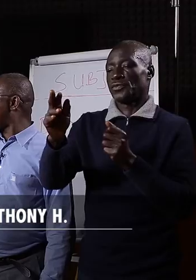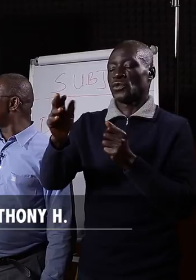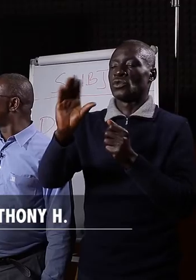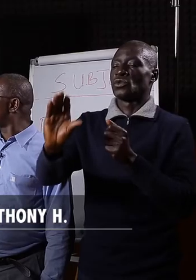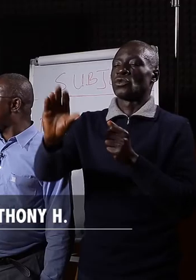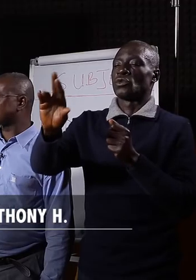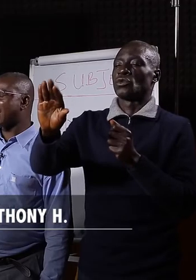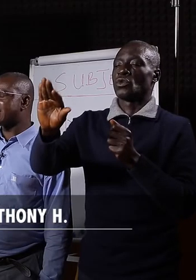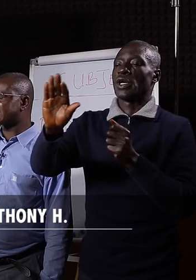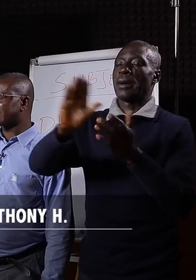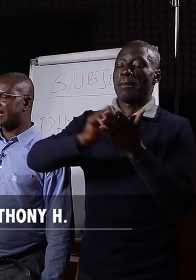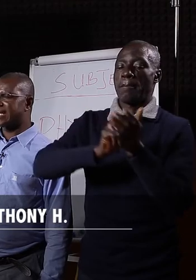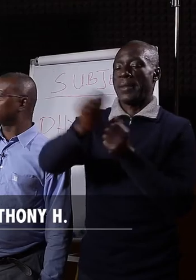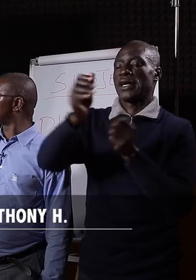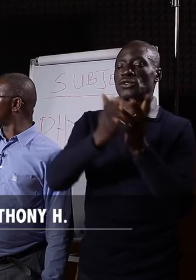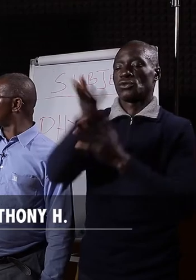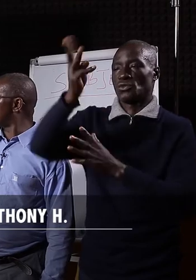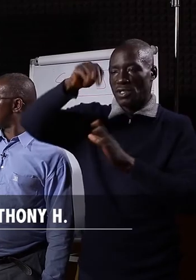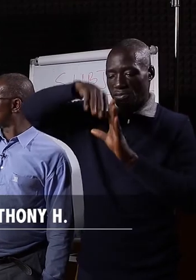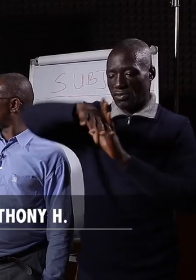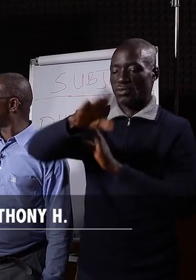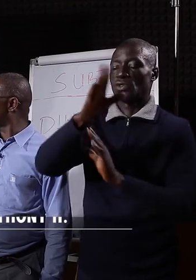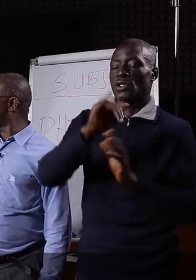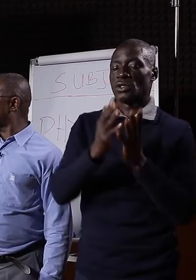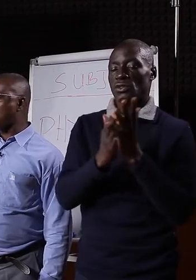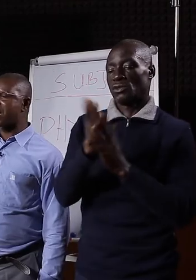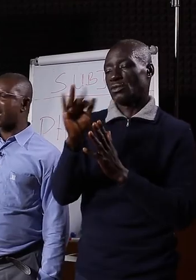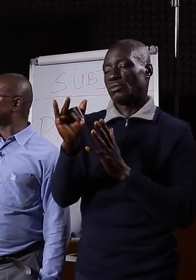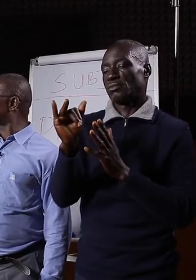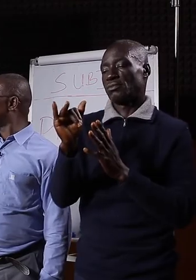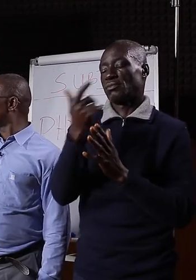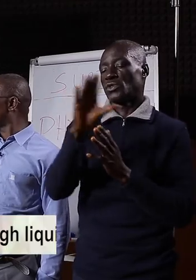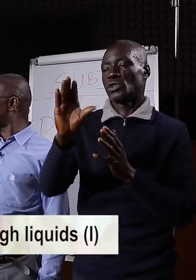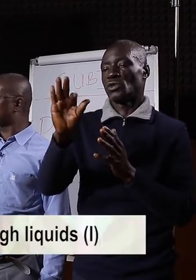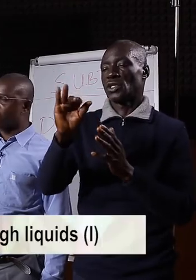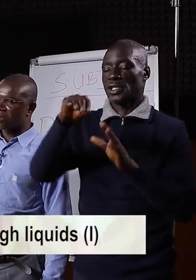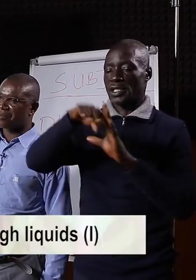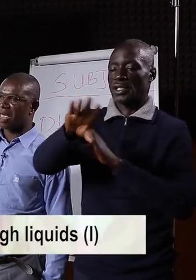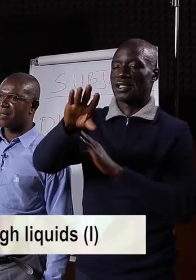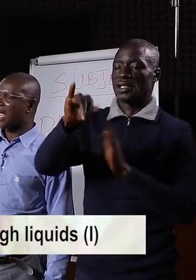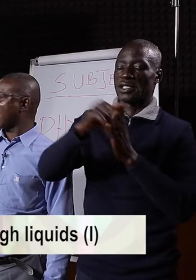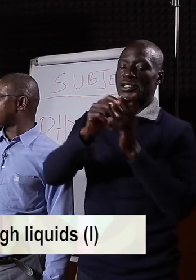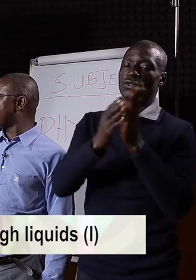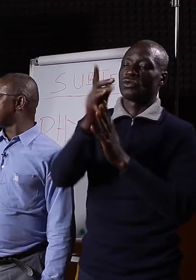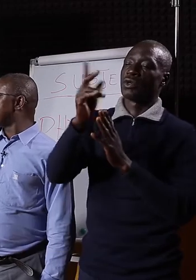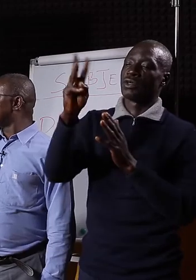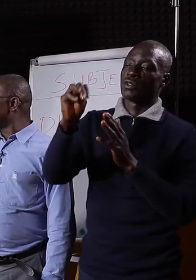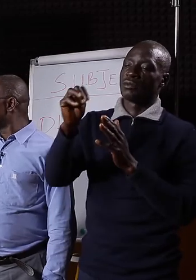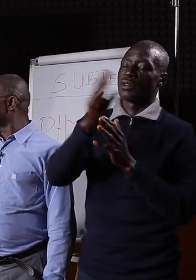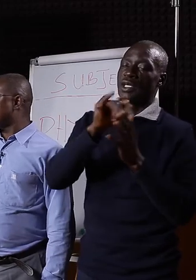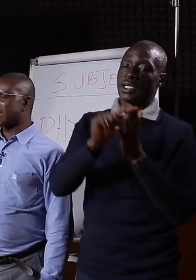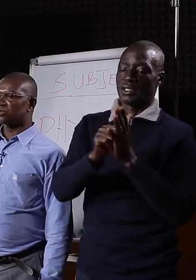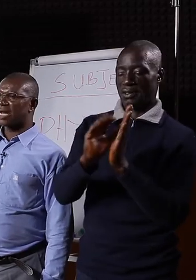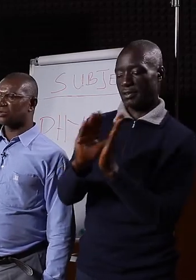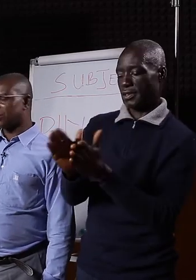them, and as they are inserted inside the electrolytes, current enters the electrolyte through one of them and then